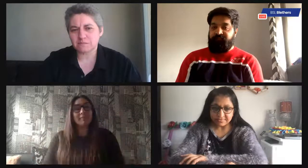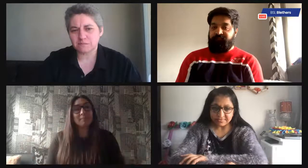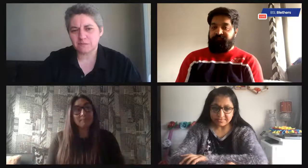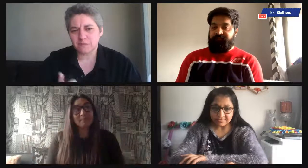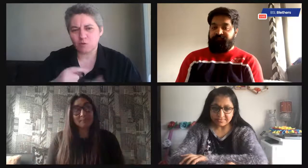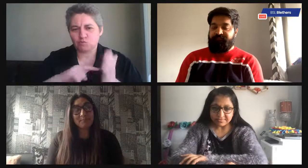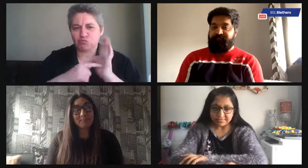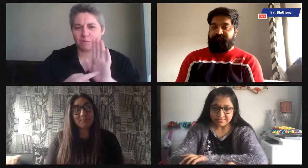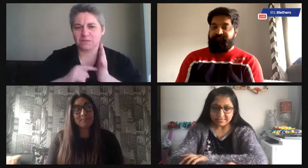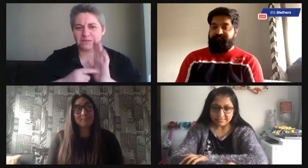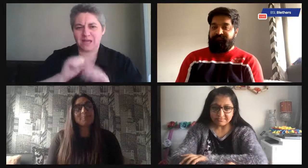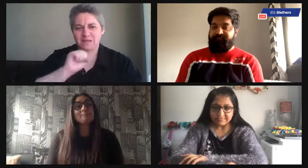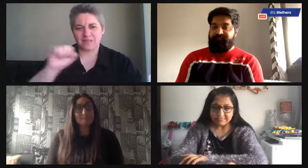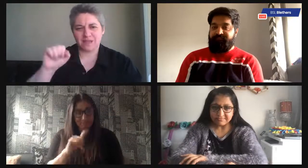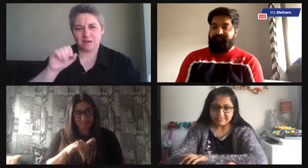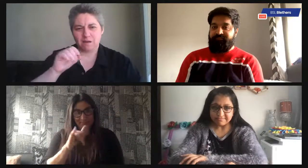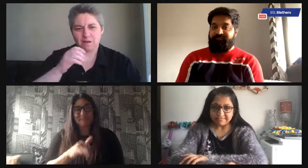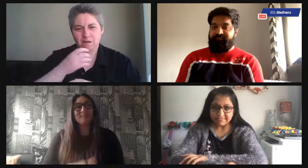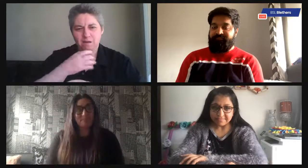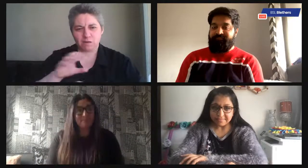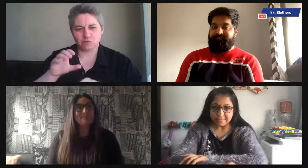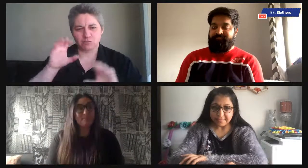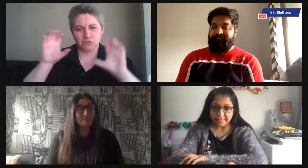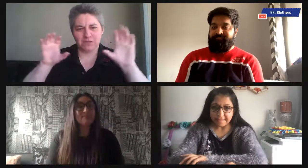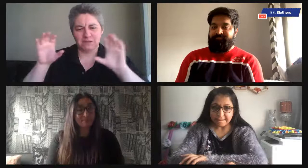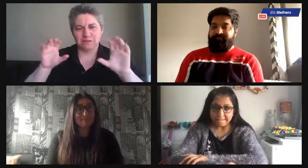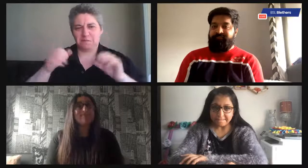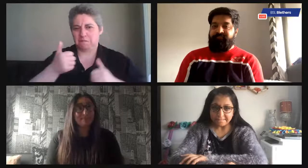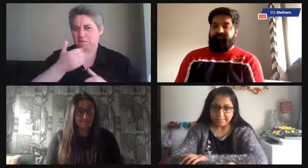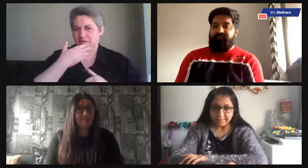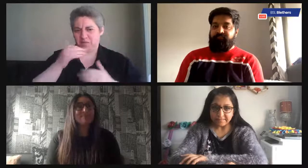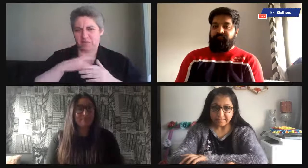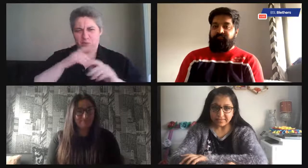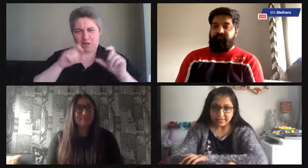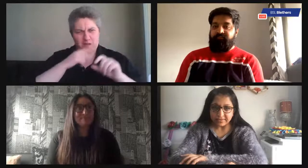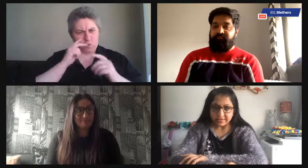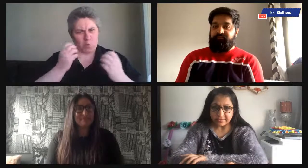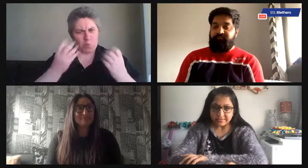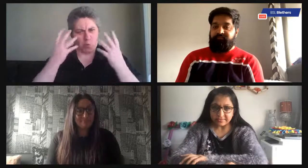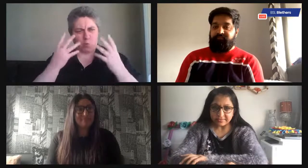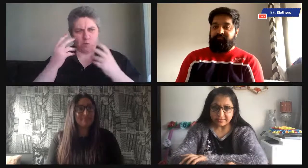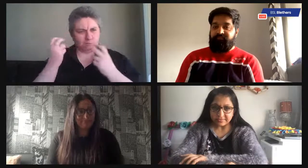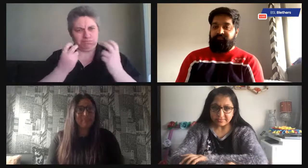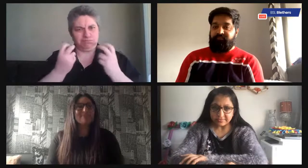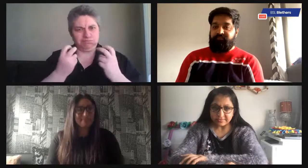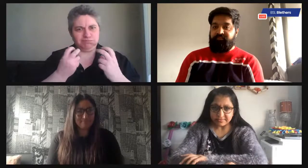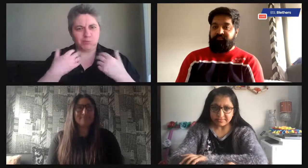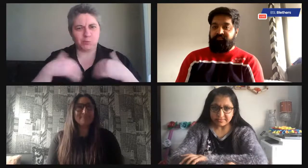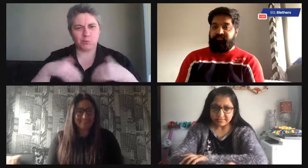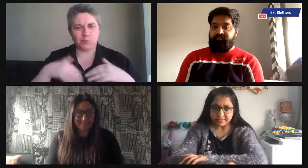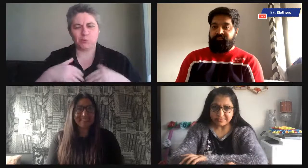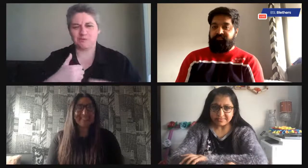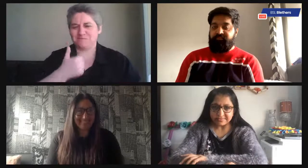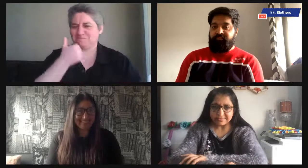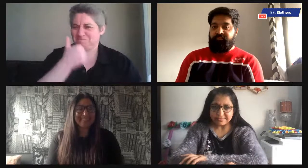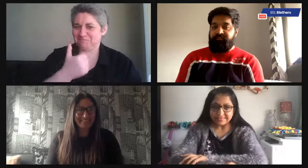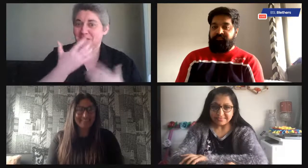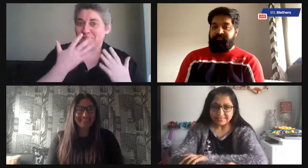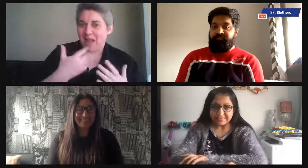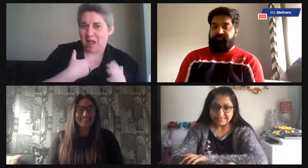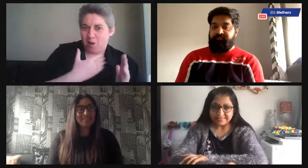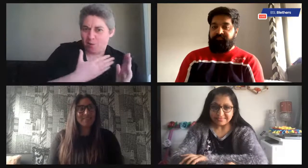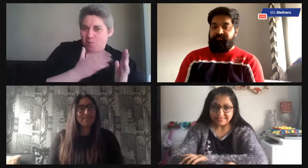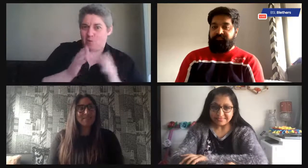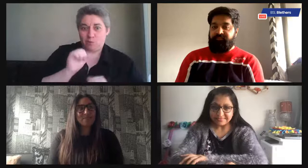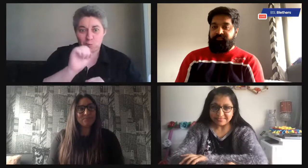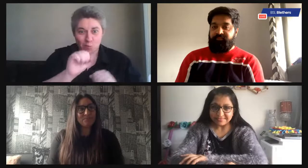us acknowledging and representing so many different cultures. Oh, that's lovely. That's a really nice thought, and it's